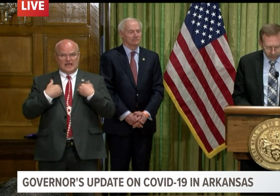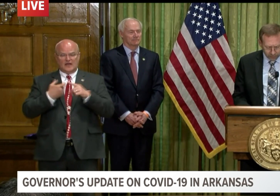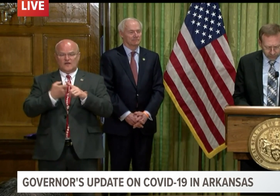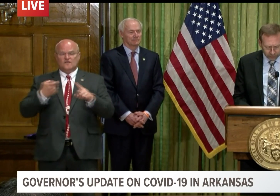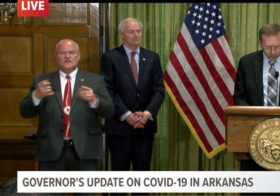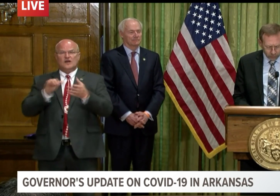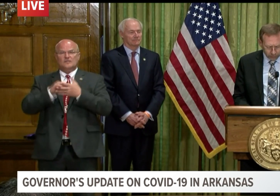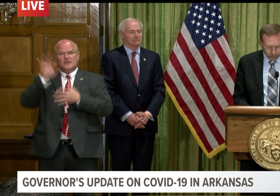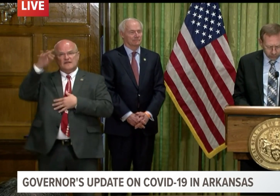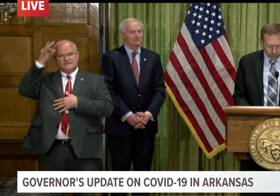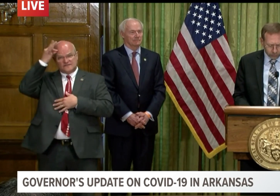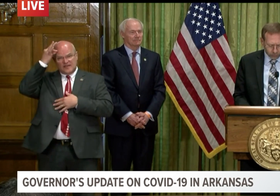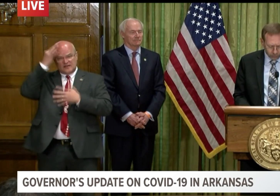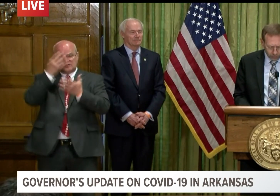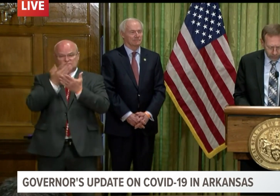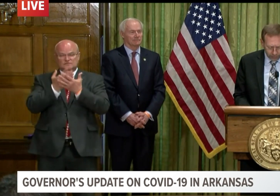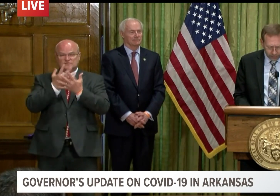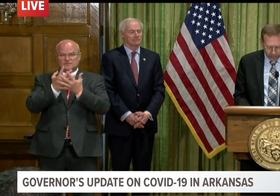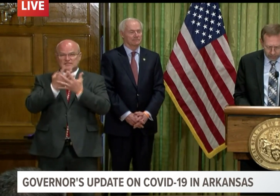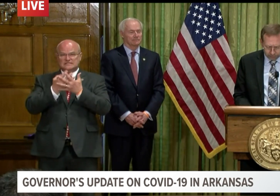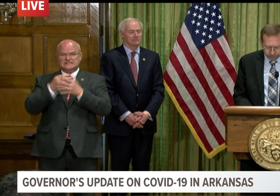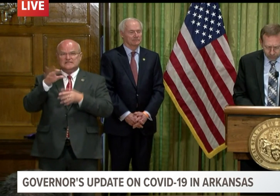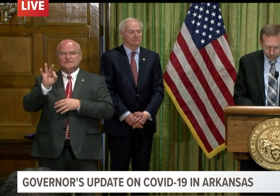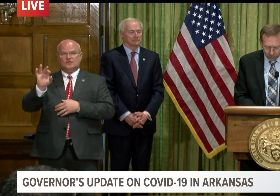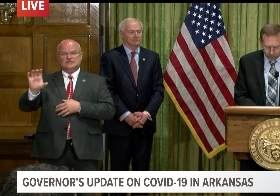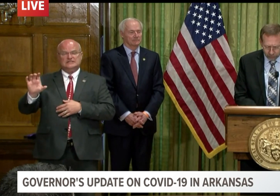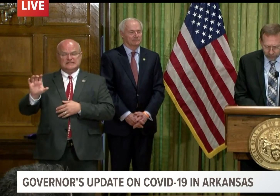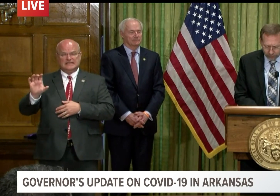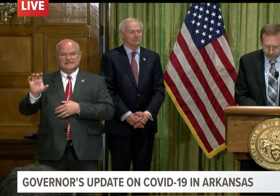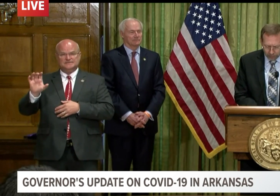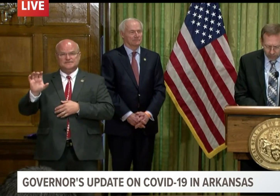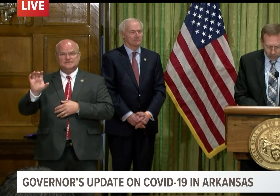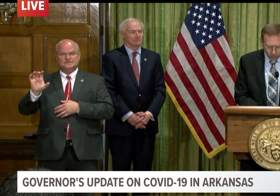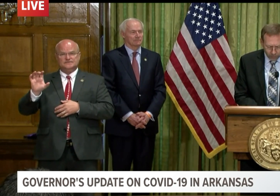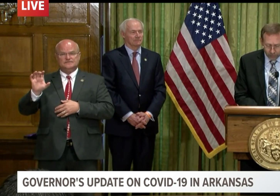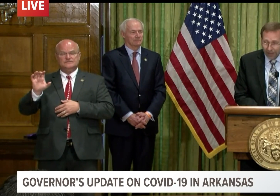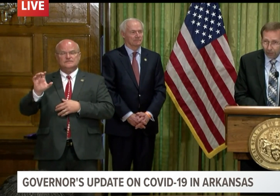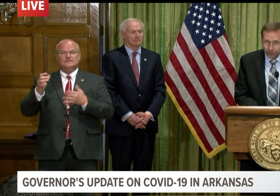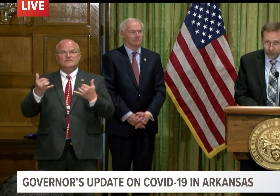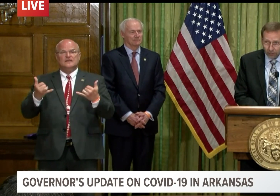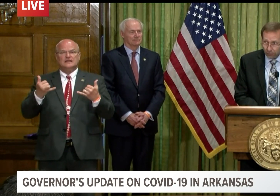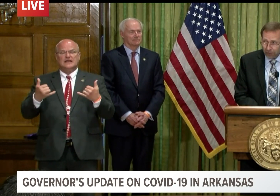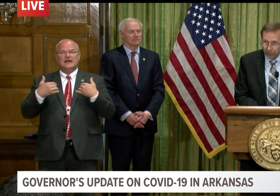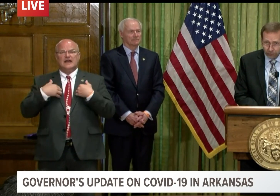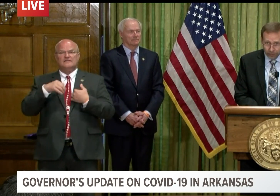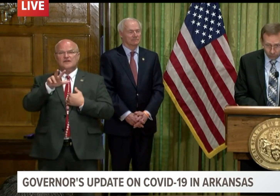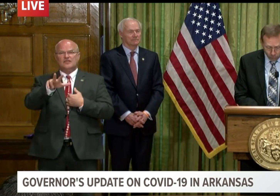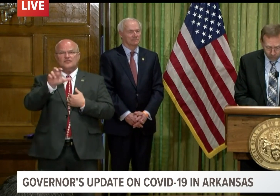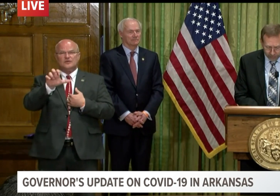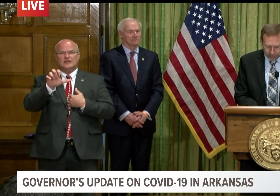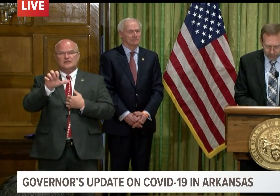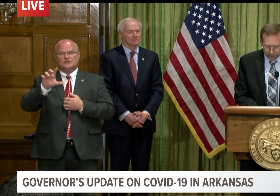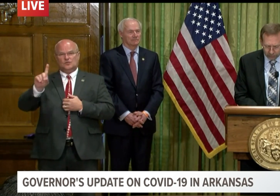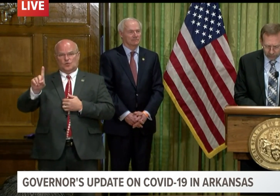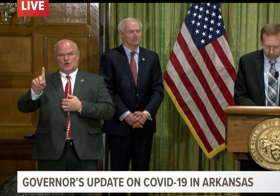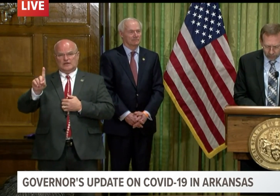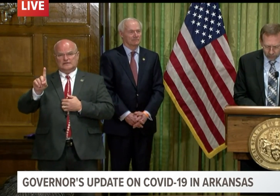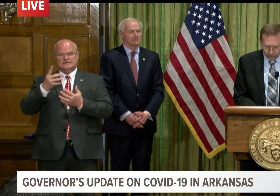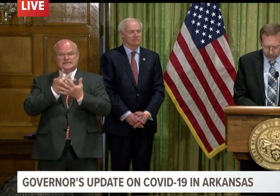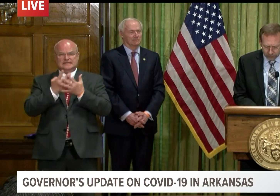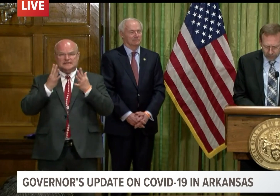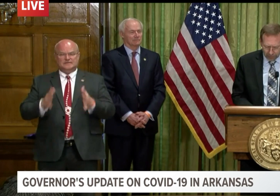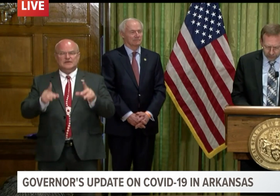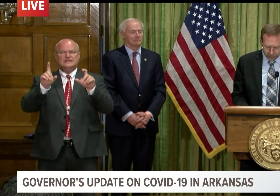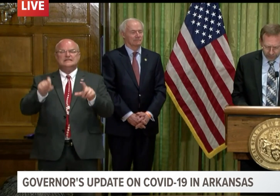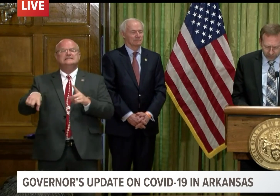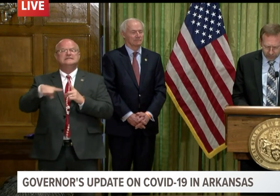from the Federal Correctional Institute in Forest City, we are now at 301 inmates who